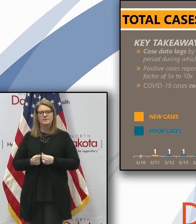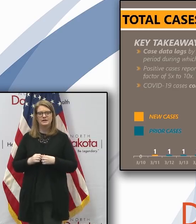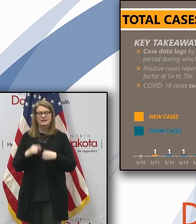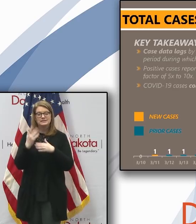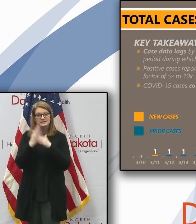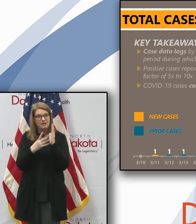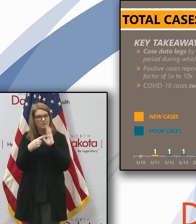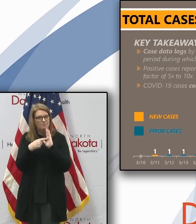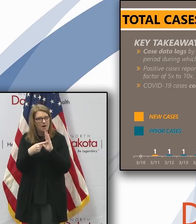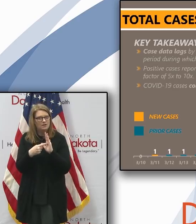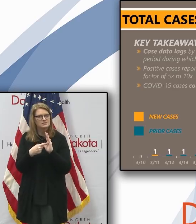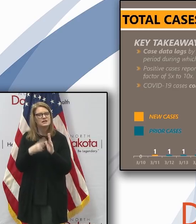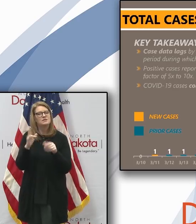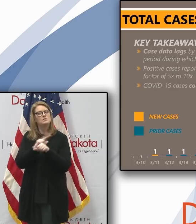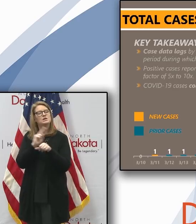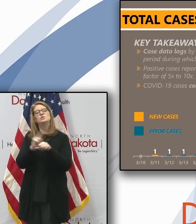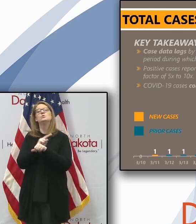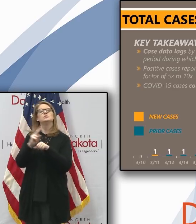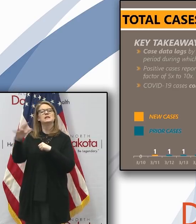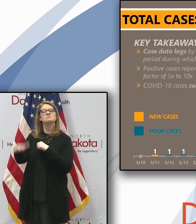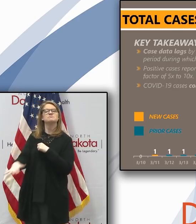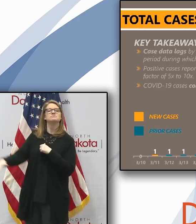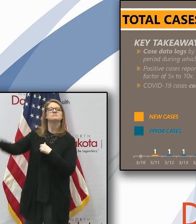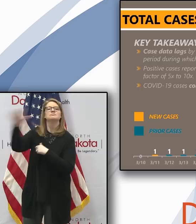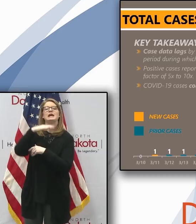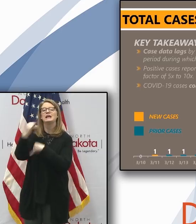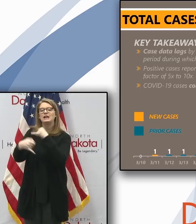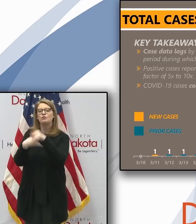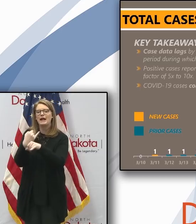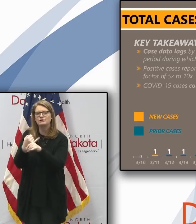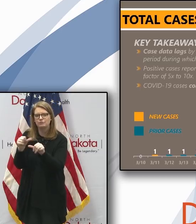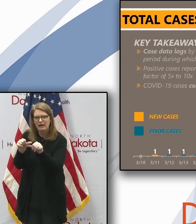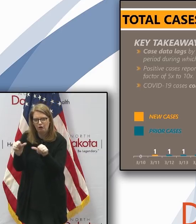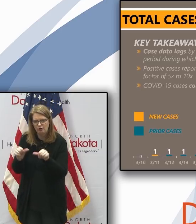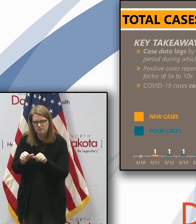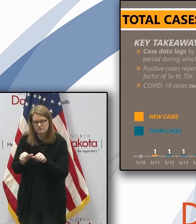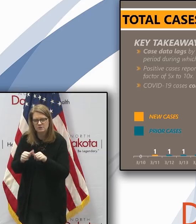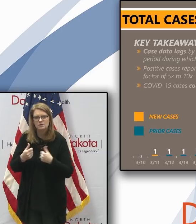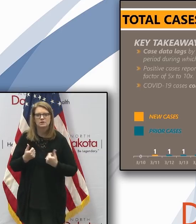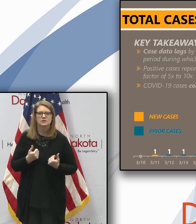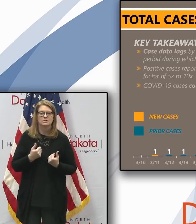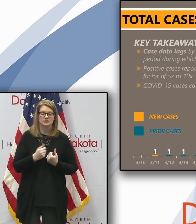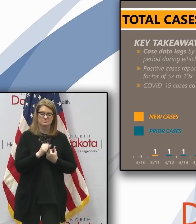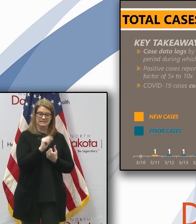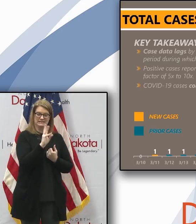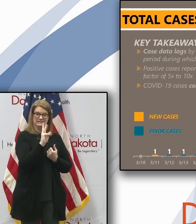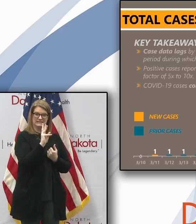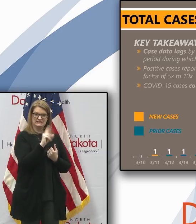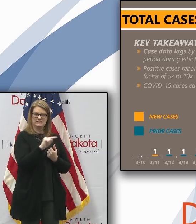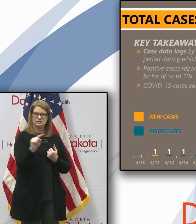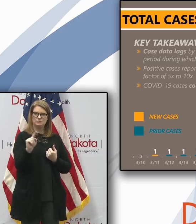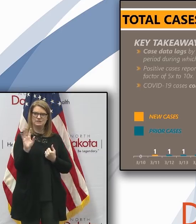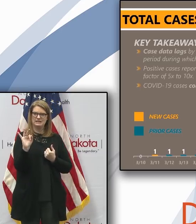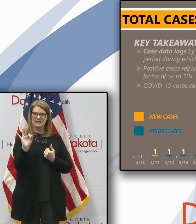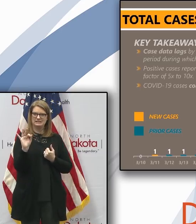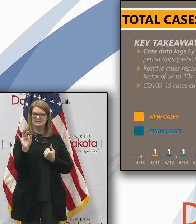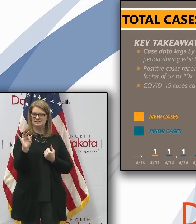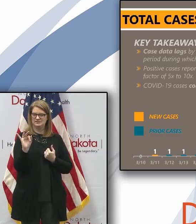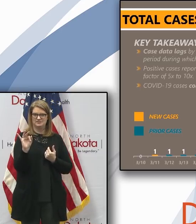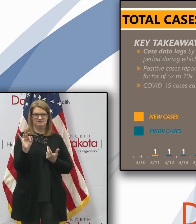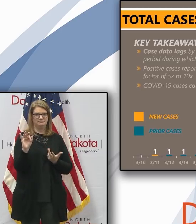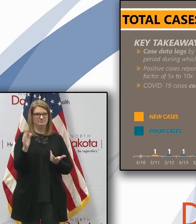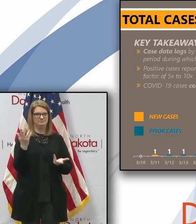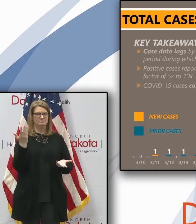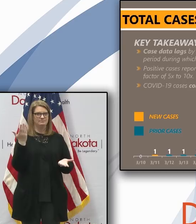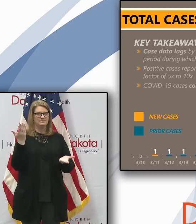used internationally that have indicated that anywhere between 16 and 19 cases may exist relative